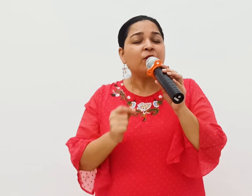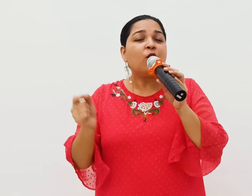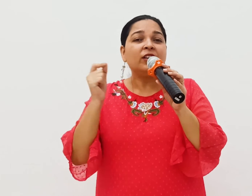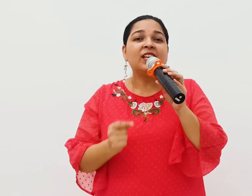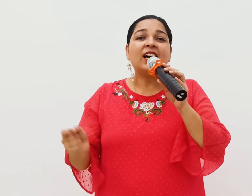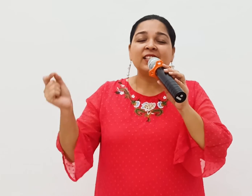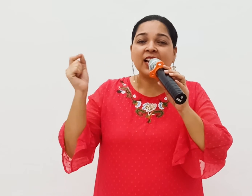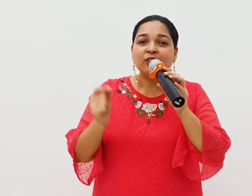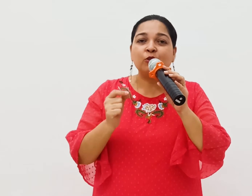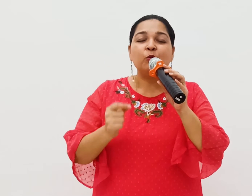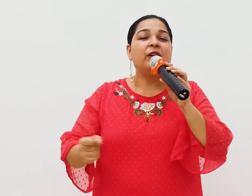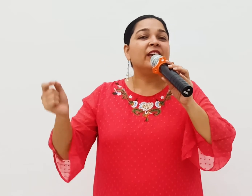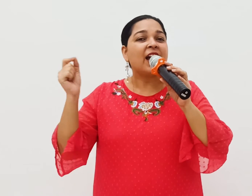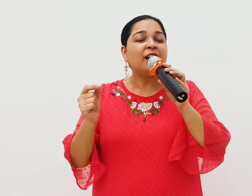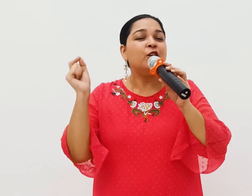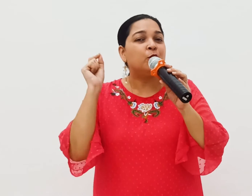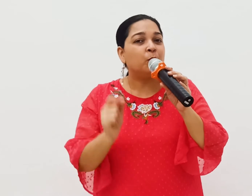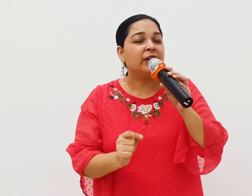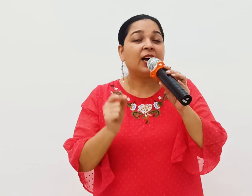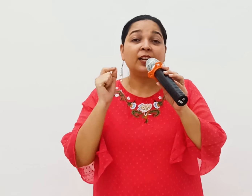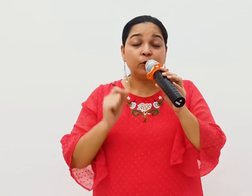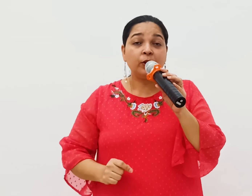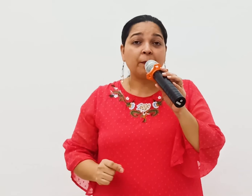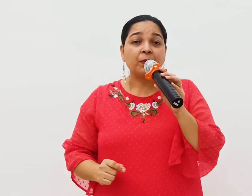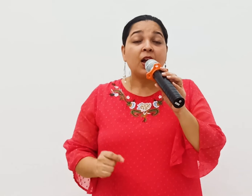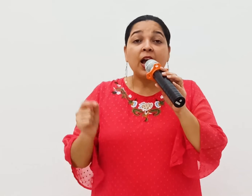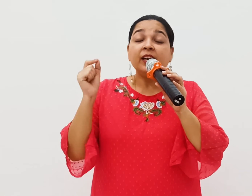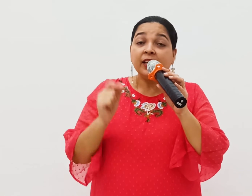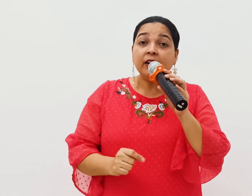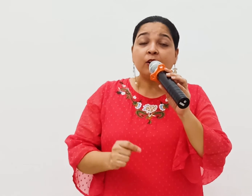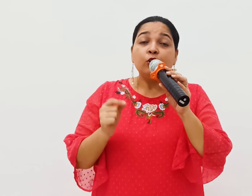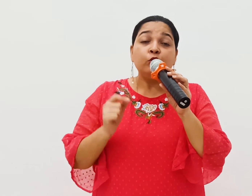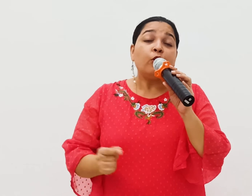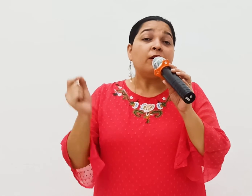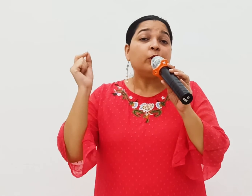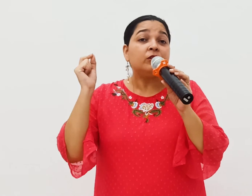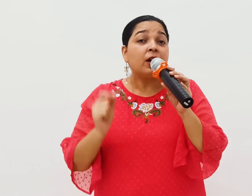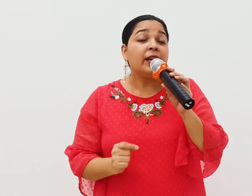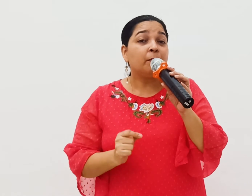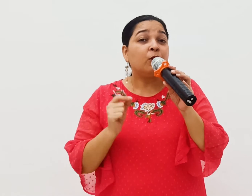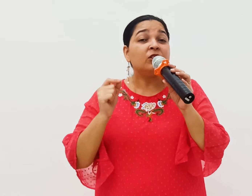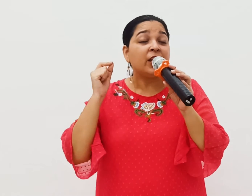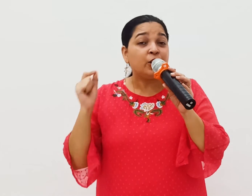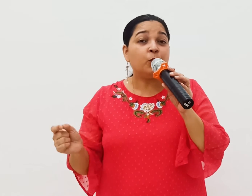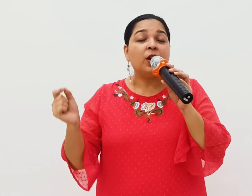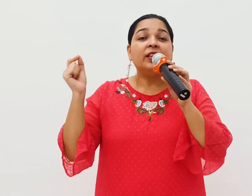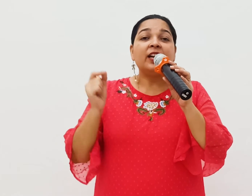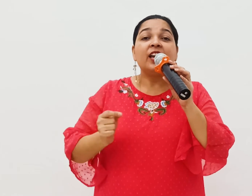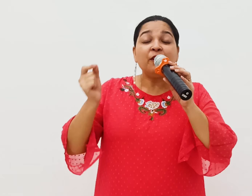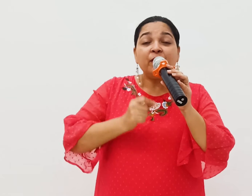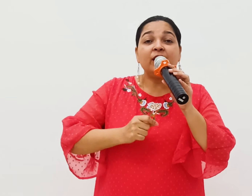And whatever God is asking us to do, we can do it. Hallelujah. And here Jonah was running because he